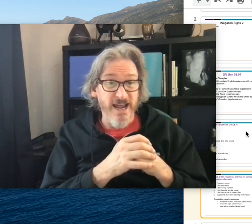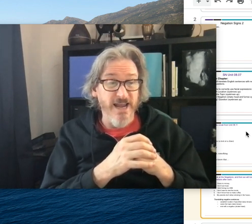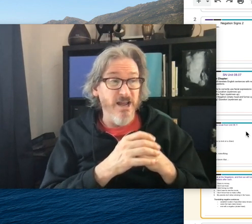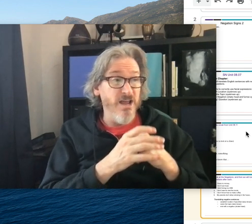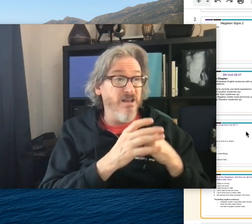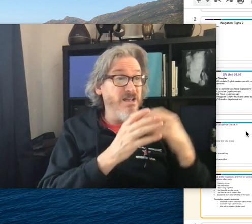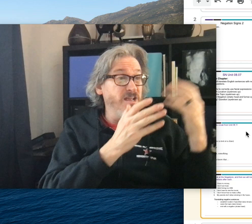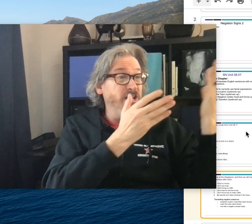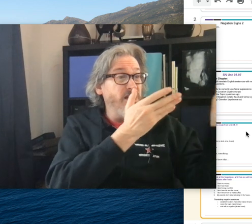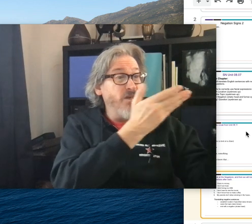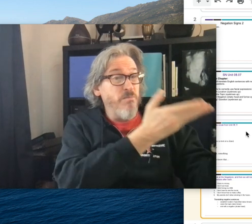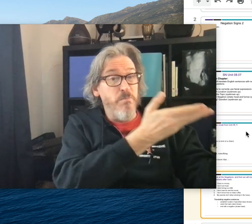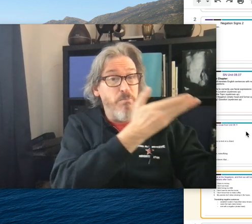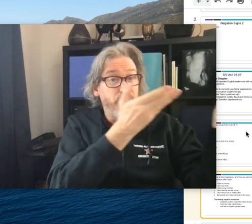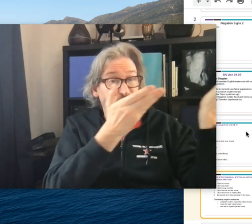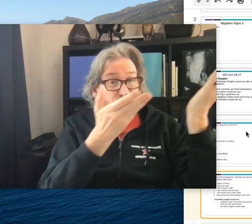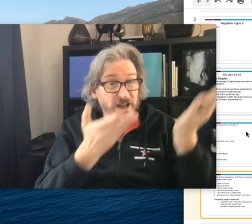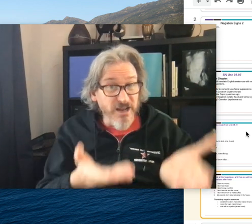say,